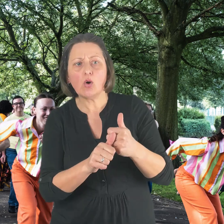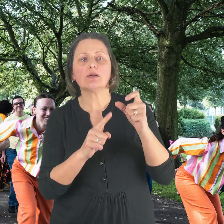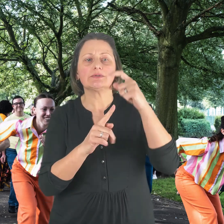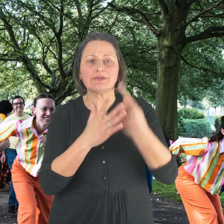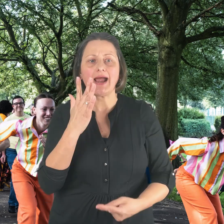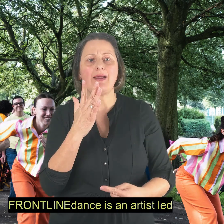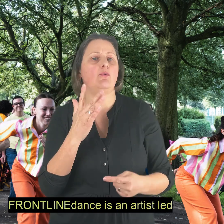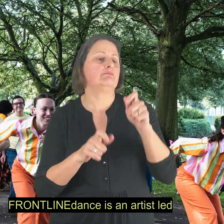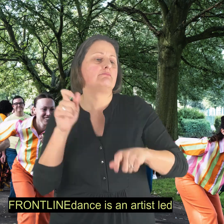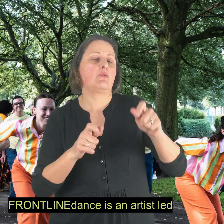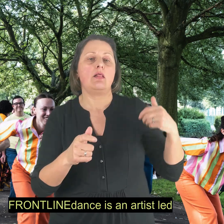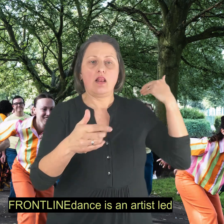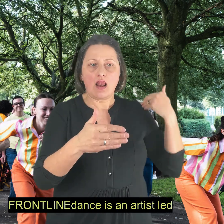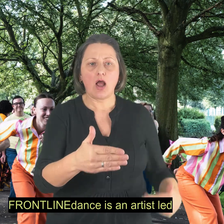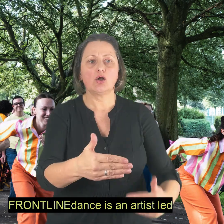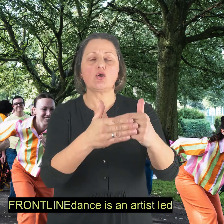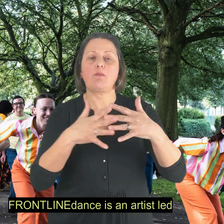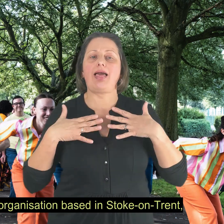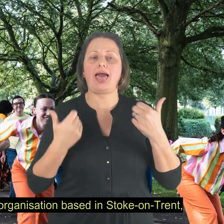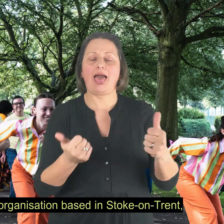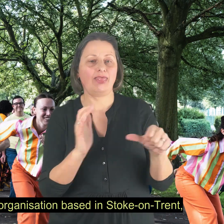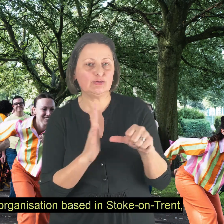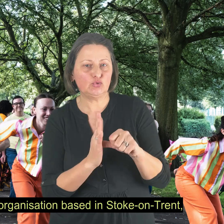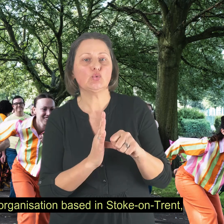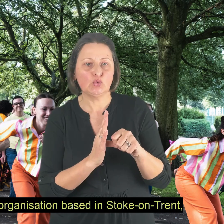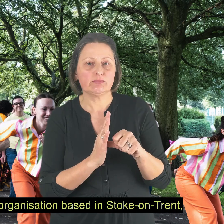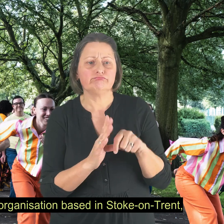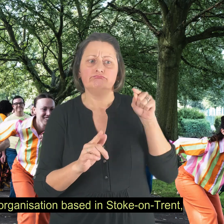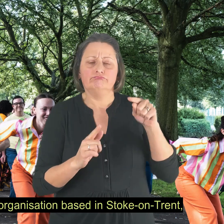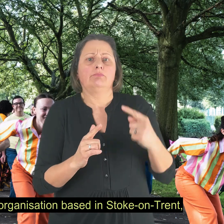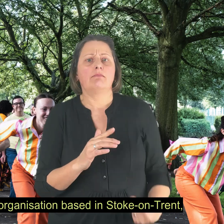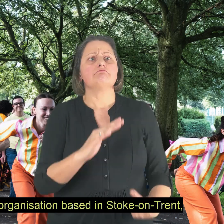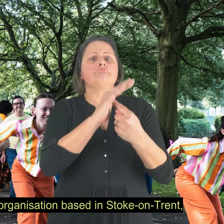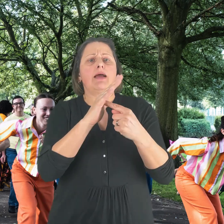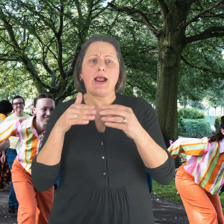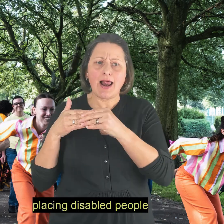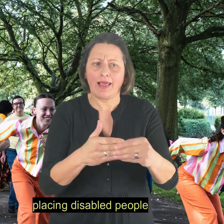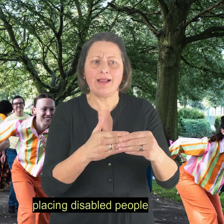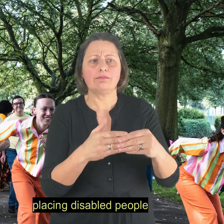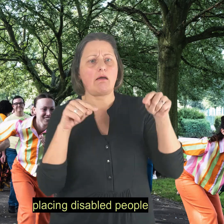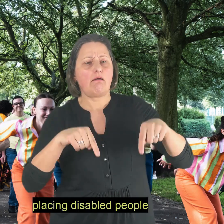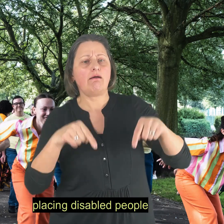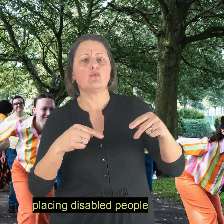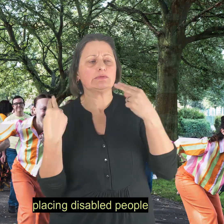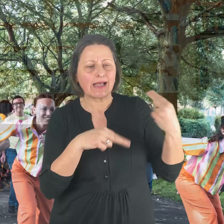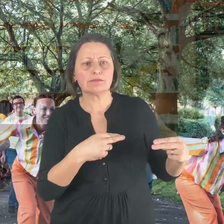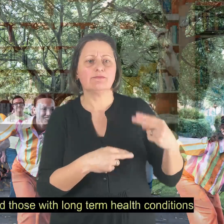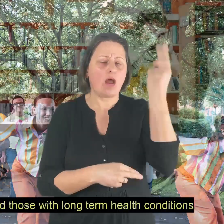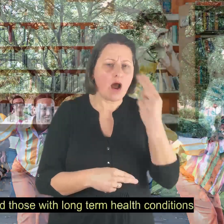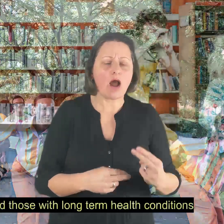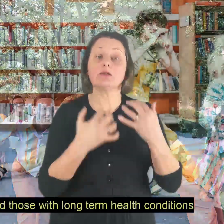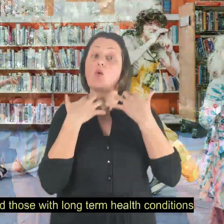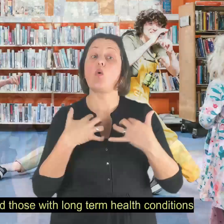FRONTLINEdance. FRONTLINEdance is an artist-led organisation based in Stoke-on-Trent, placing disabled people